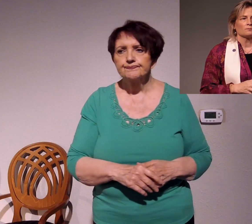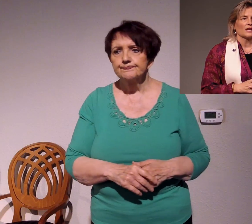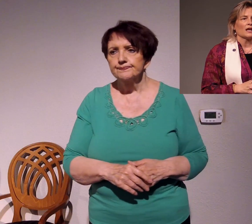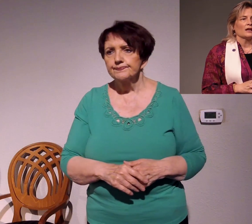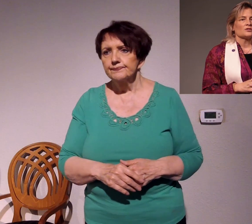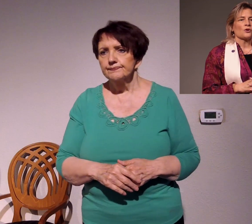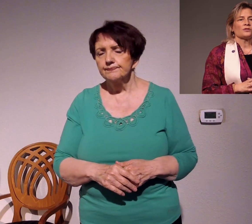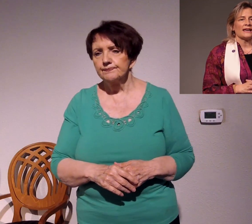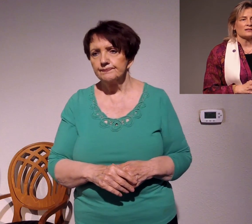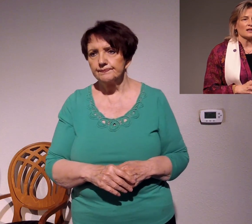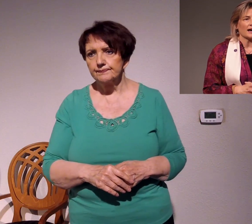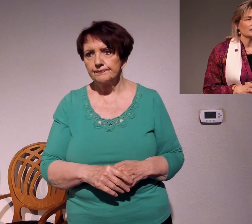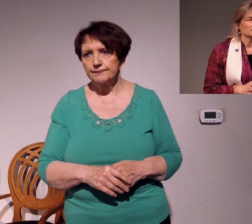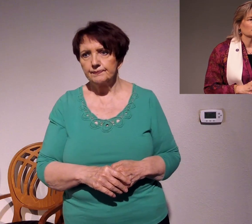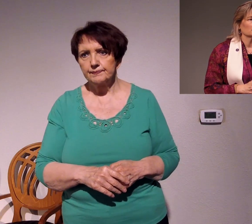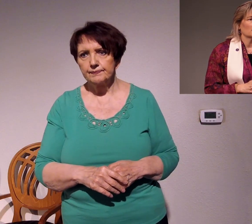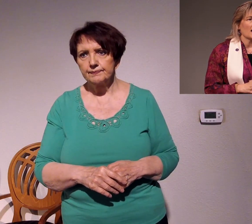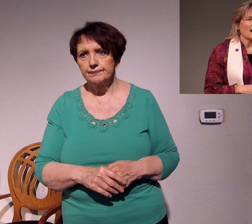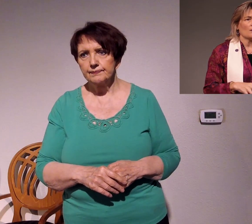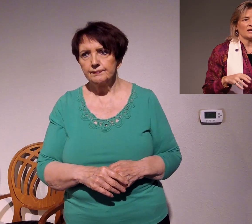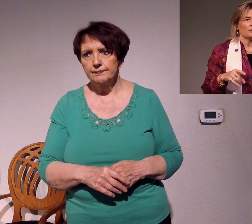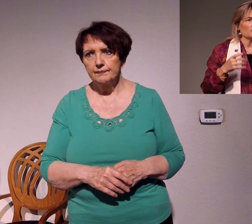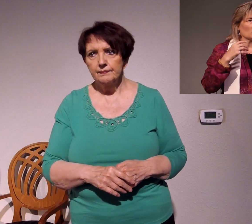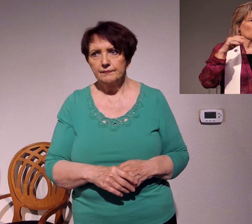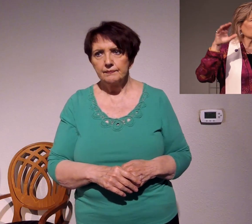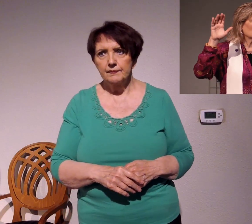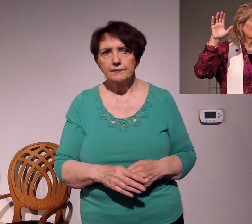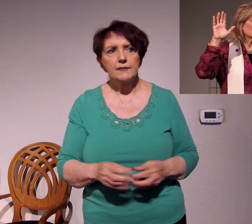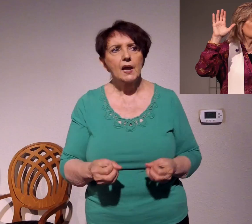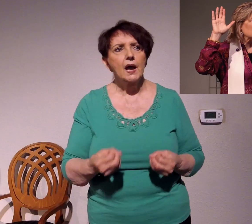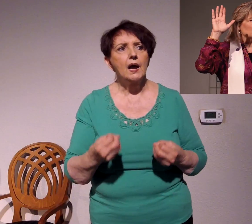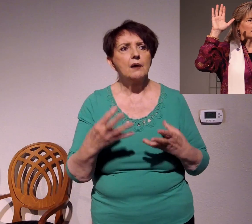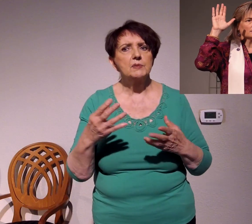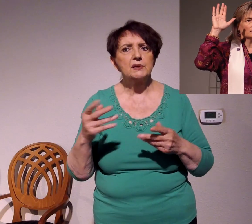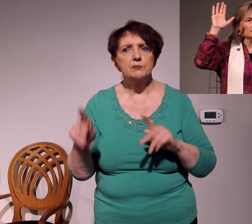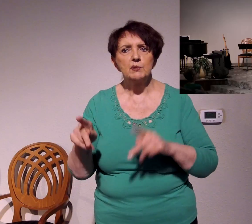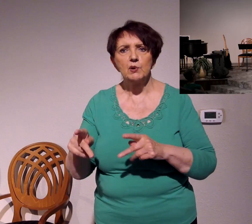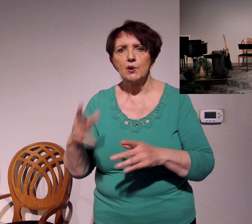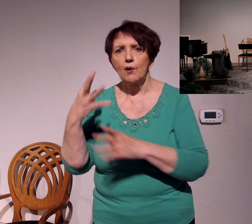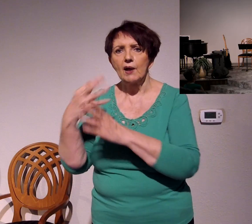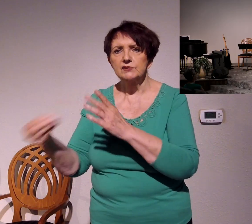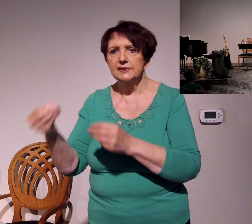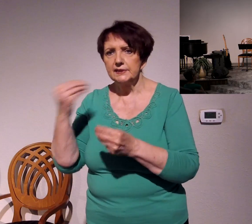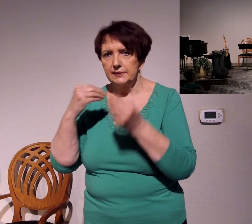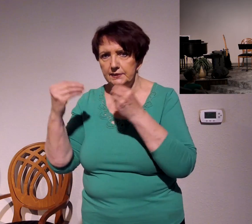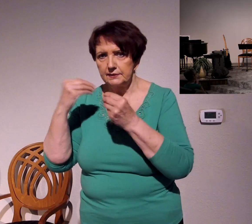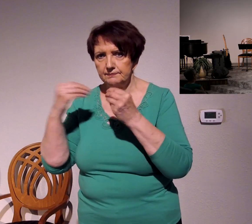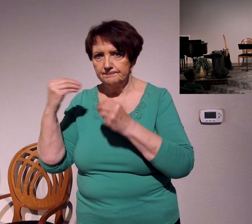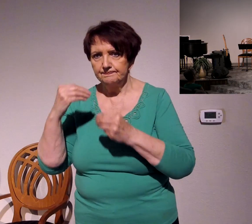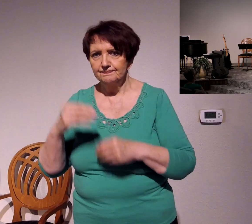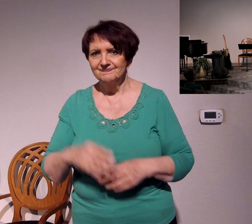cetera. So things like, how many people already go out to eat?